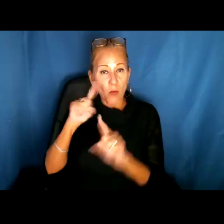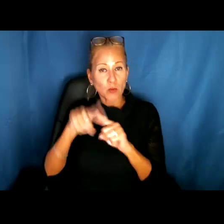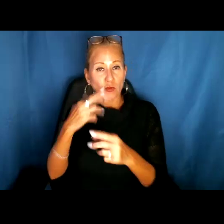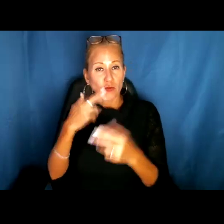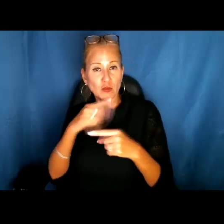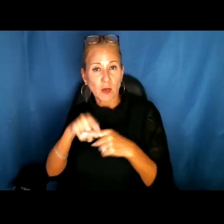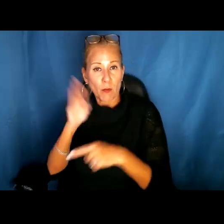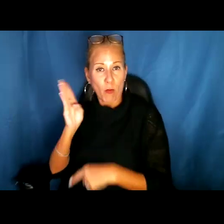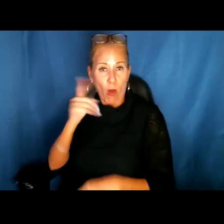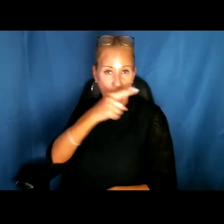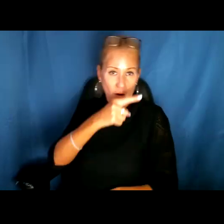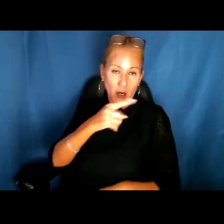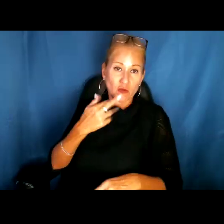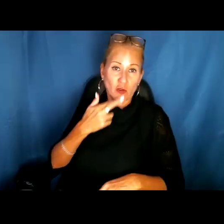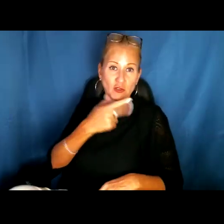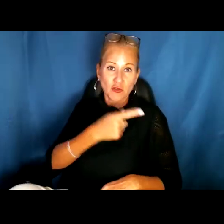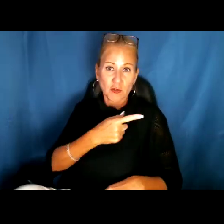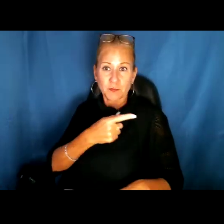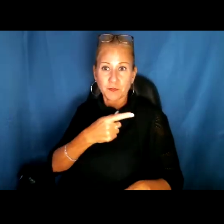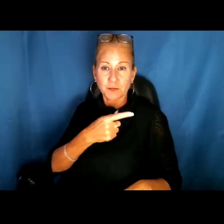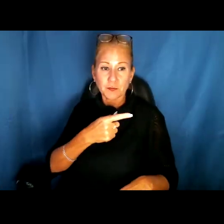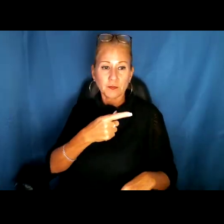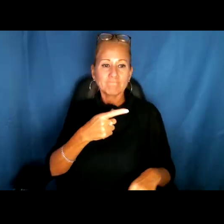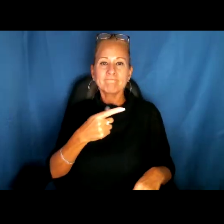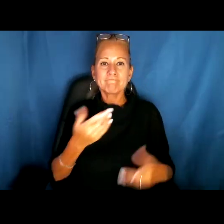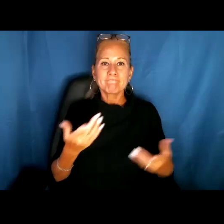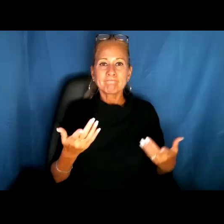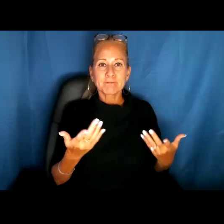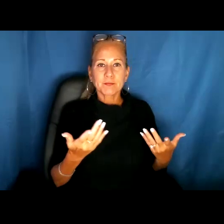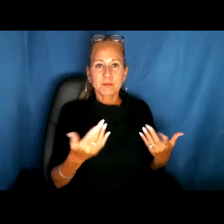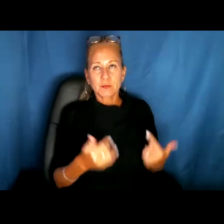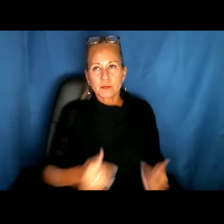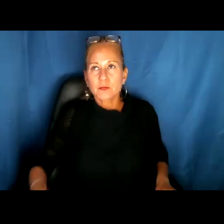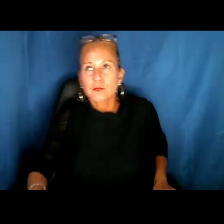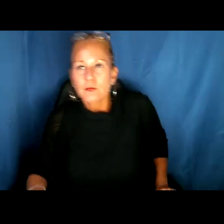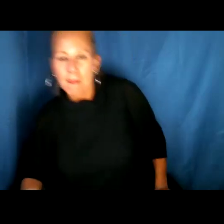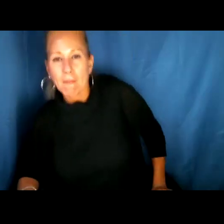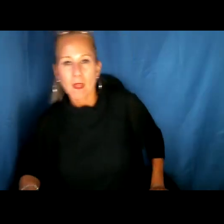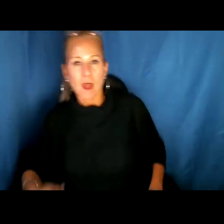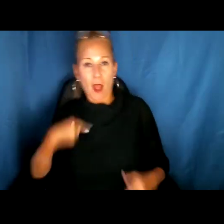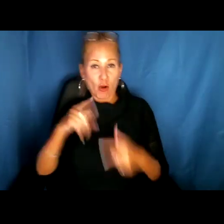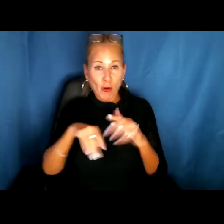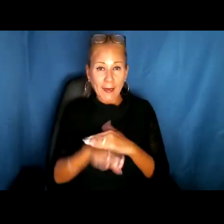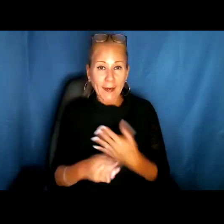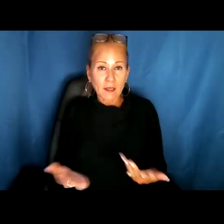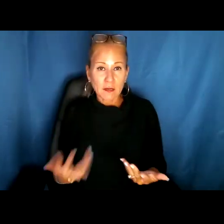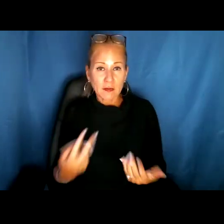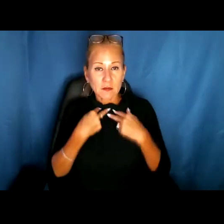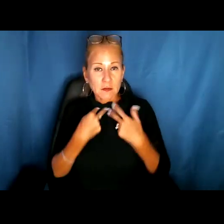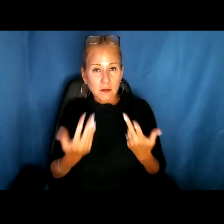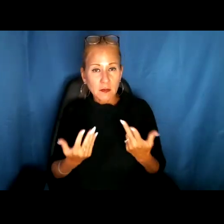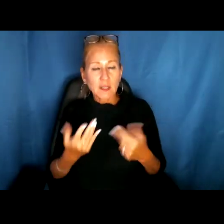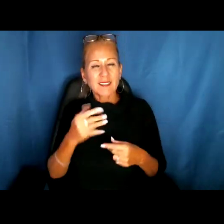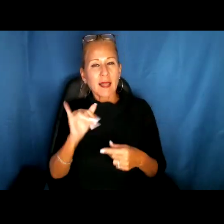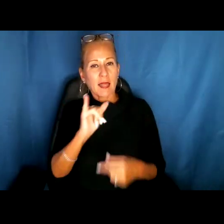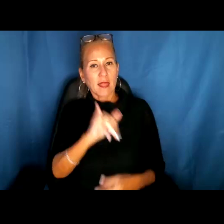in Baltimore and the restaurant still wasn't, I could not get in the restaurant. So things are